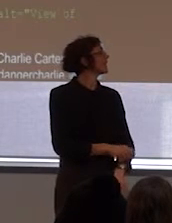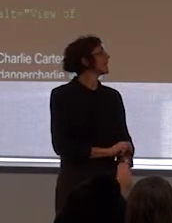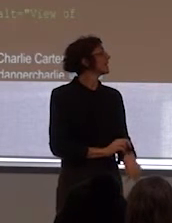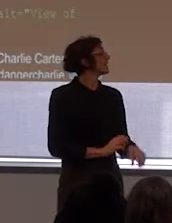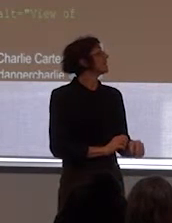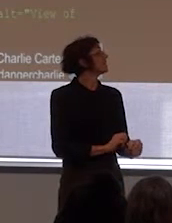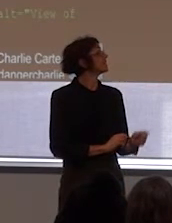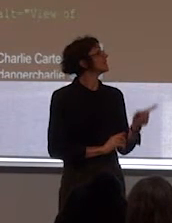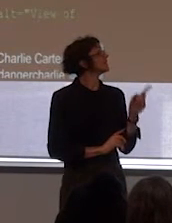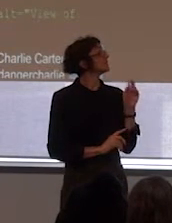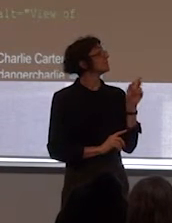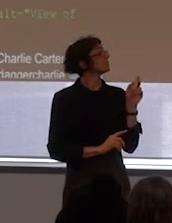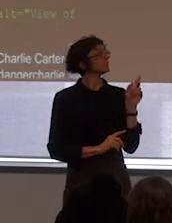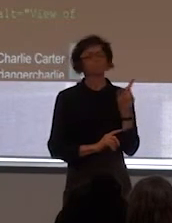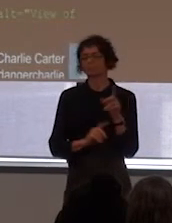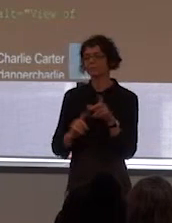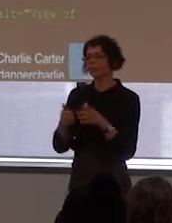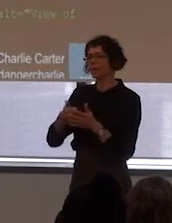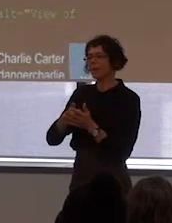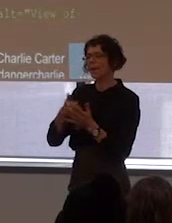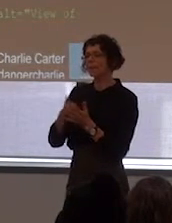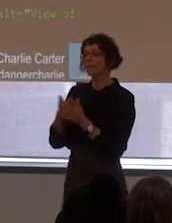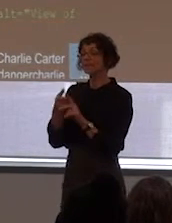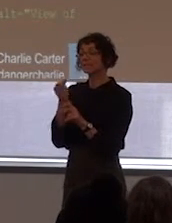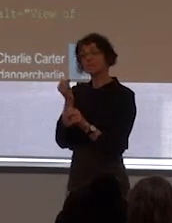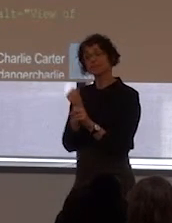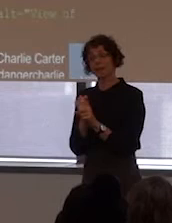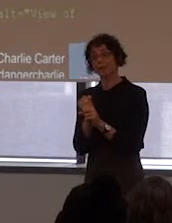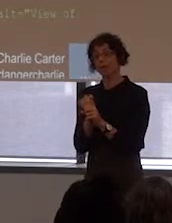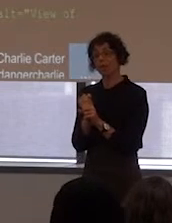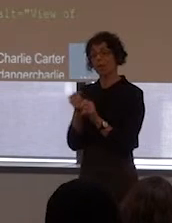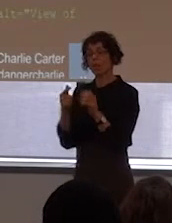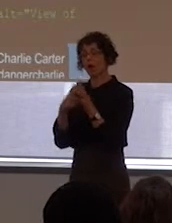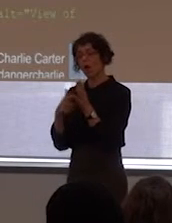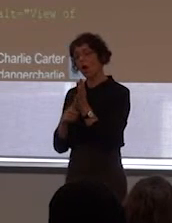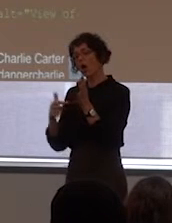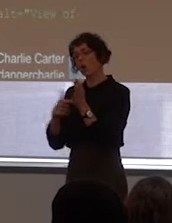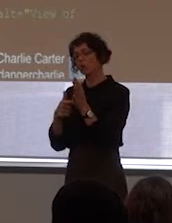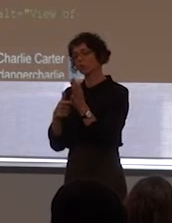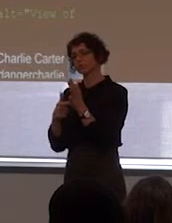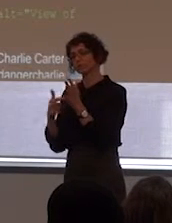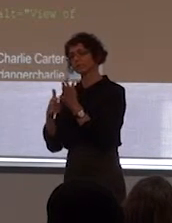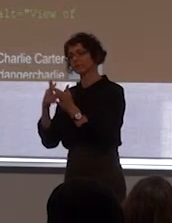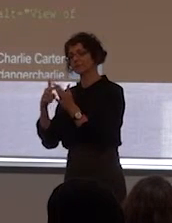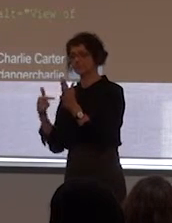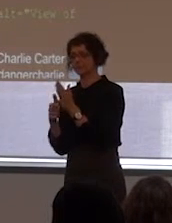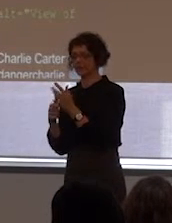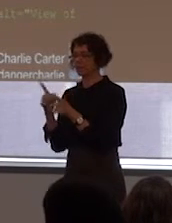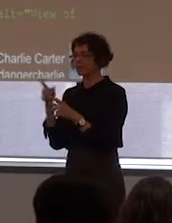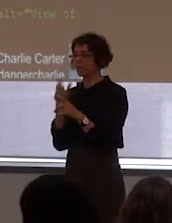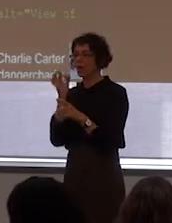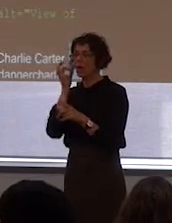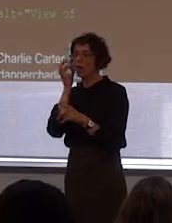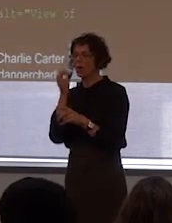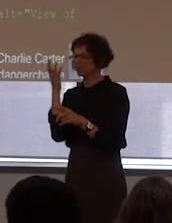I'll just go over this very quickly. So this was just a very basic example of alt text. Why it's important to provide, I'm